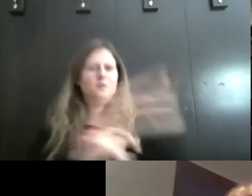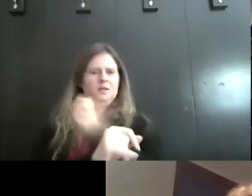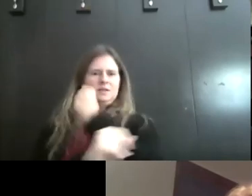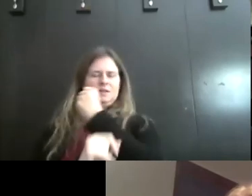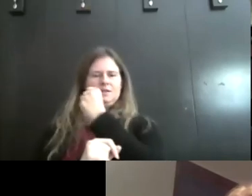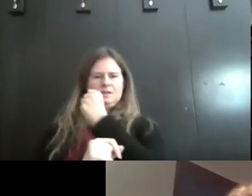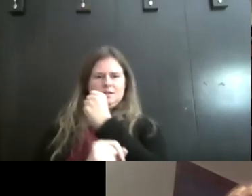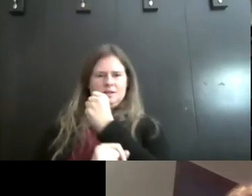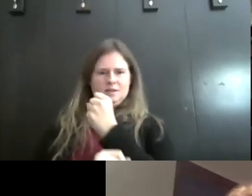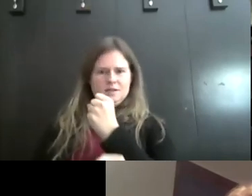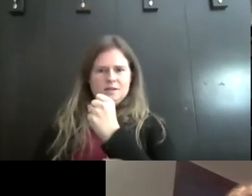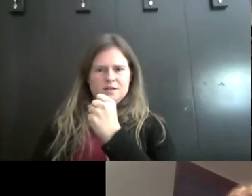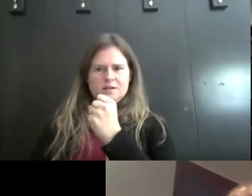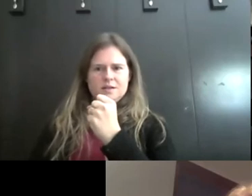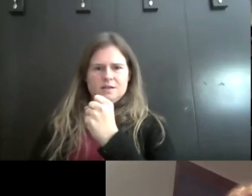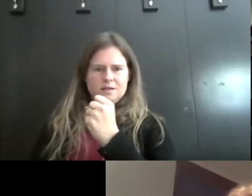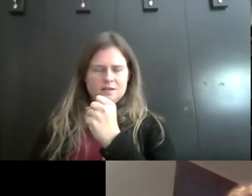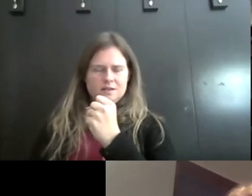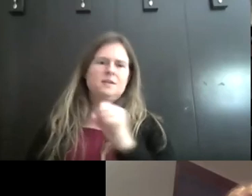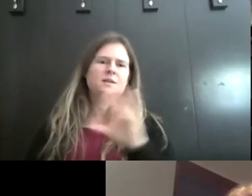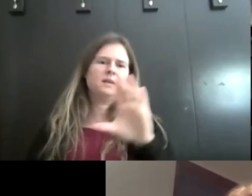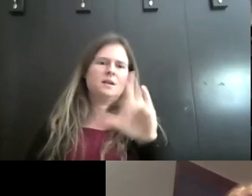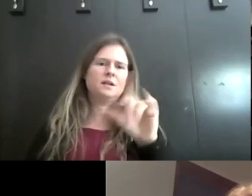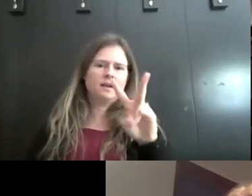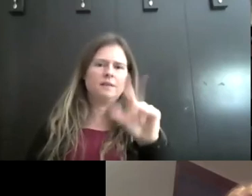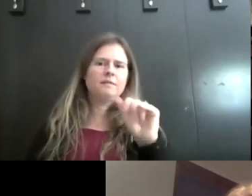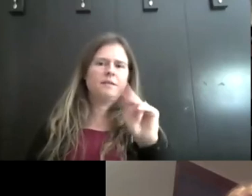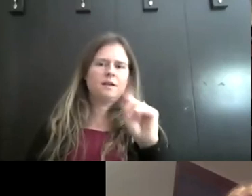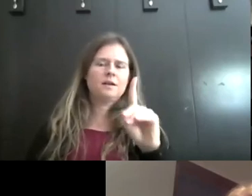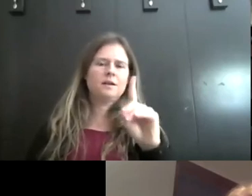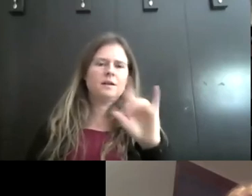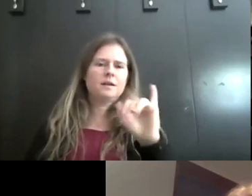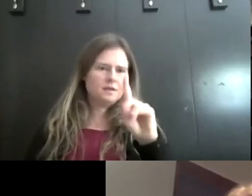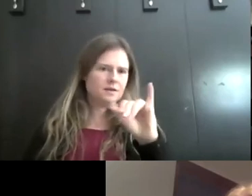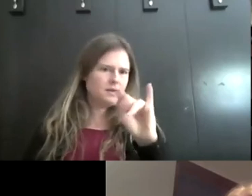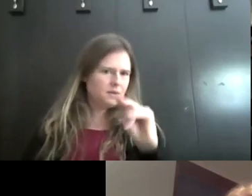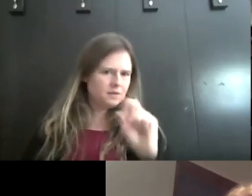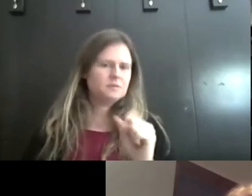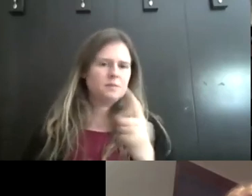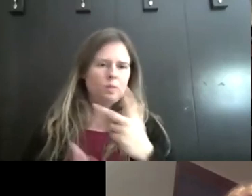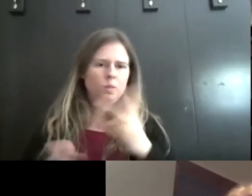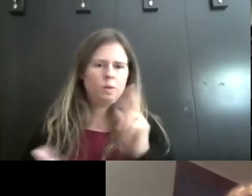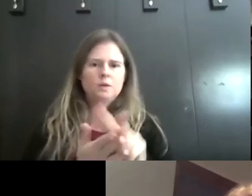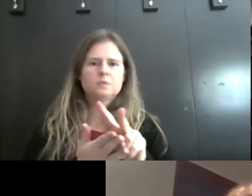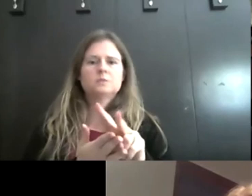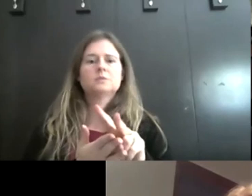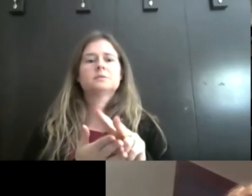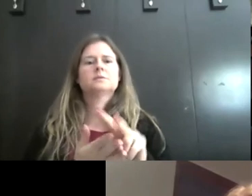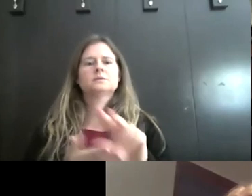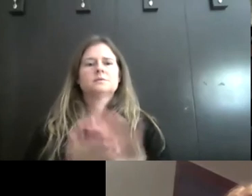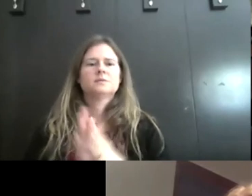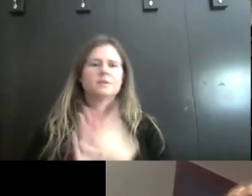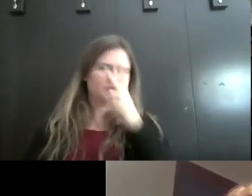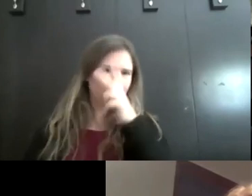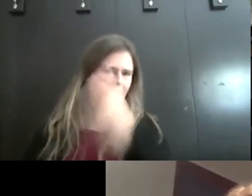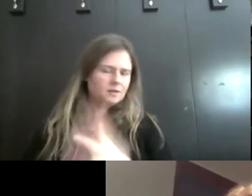the seventh game and the Cleveland Indians lost. Then they were lousy, and it was because